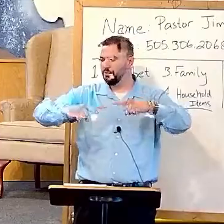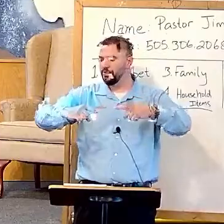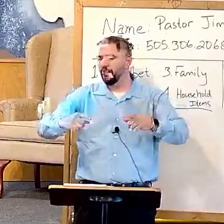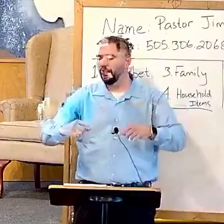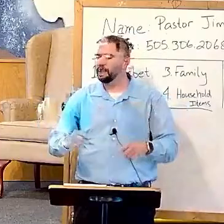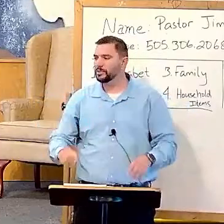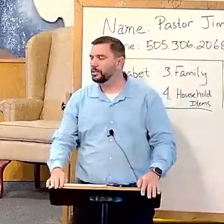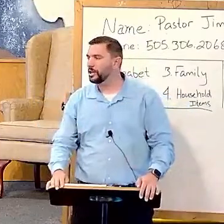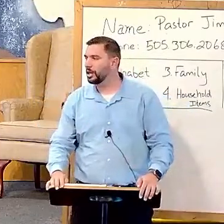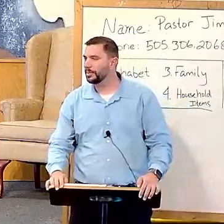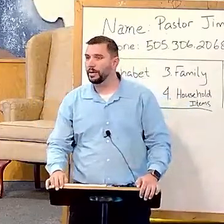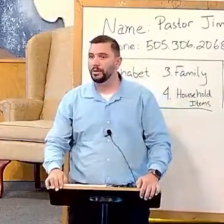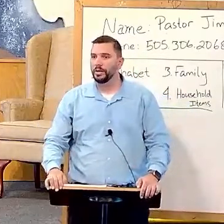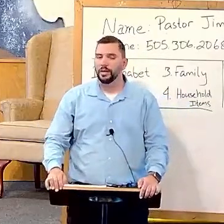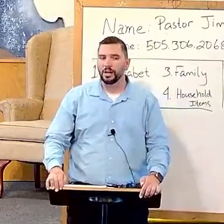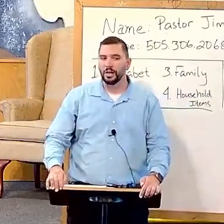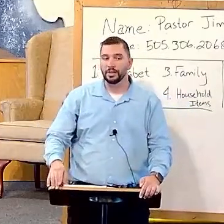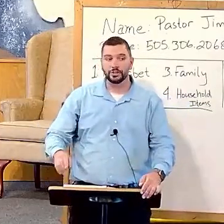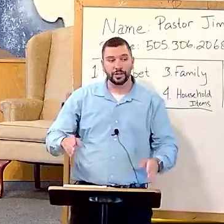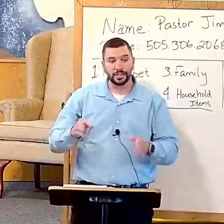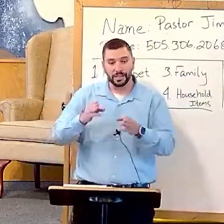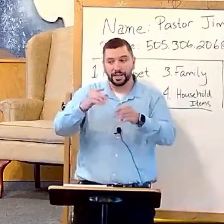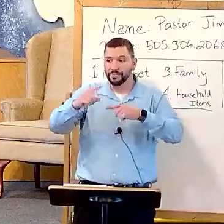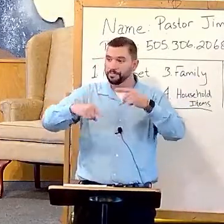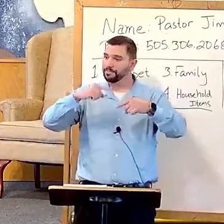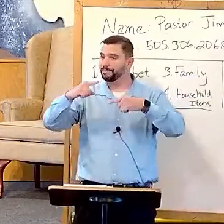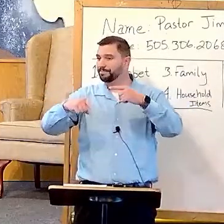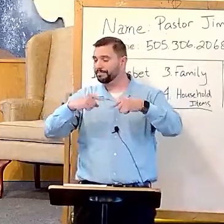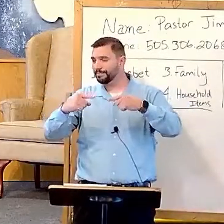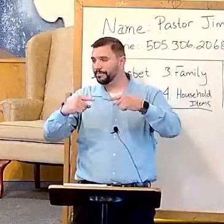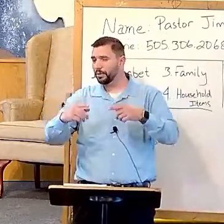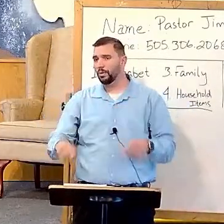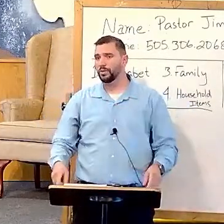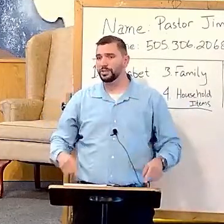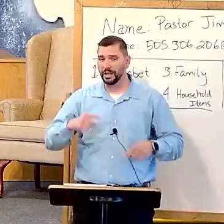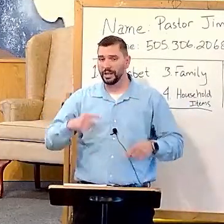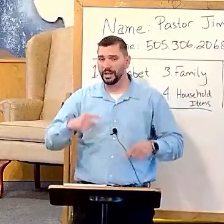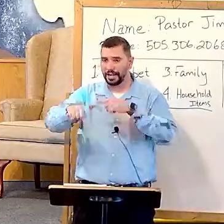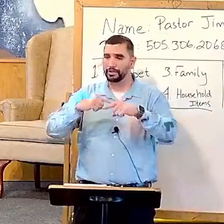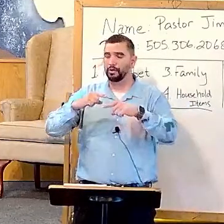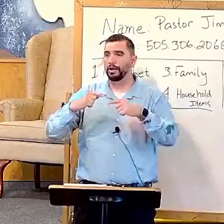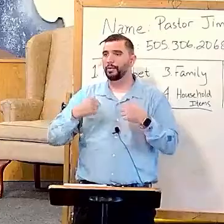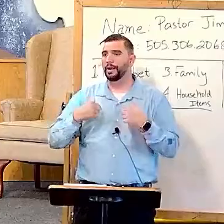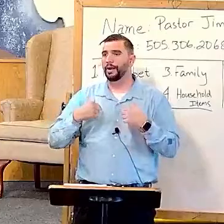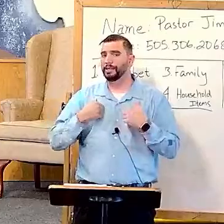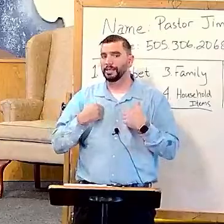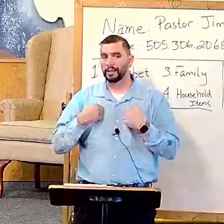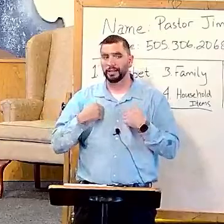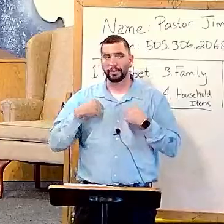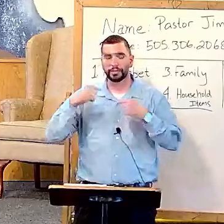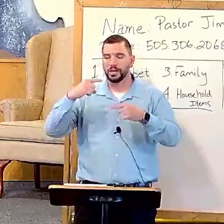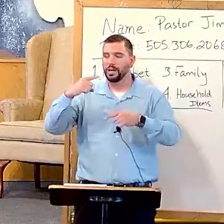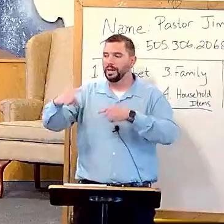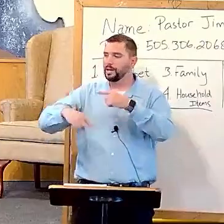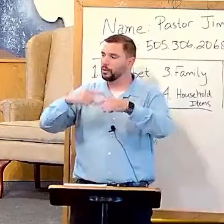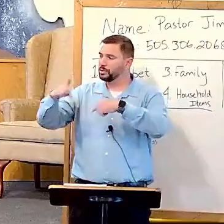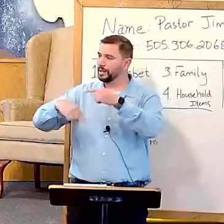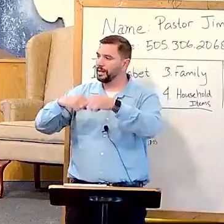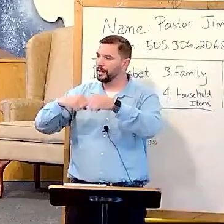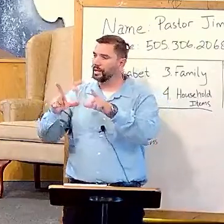And that's when you're talking about the street sign or sign language. So when I say sign language, I'll go sign